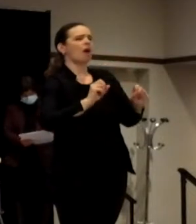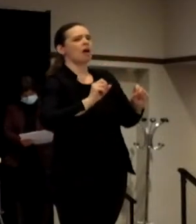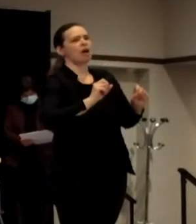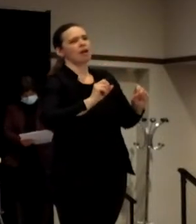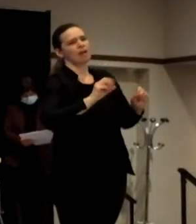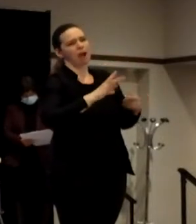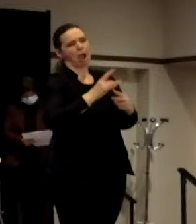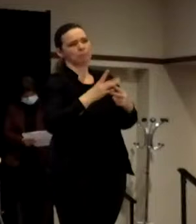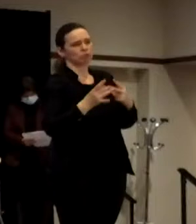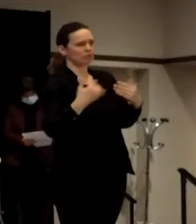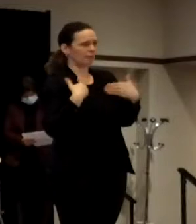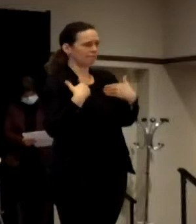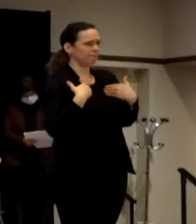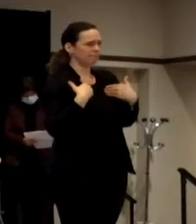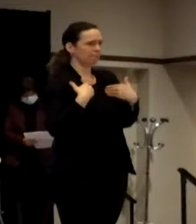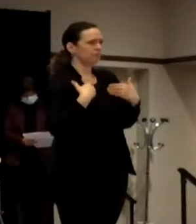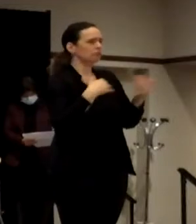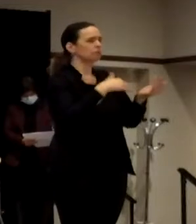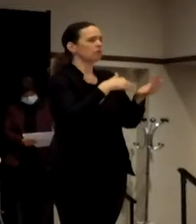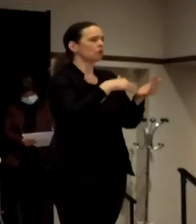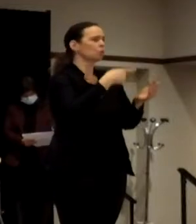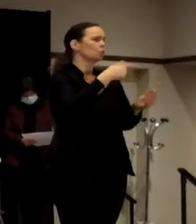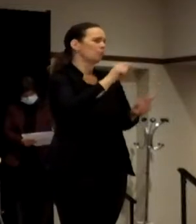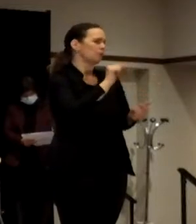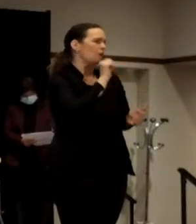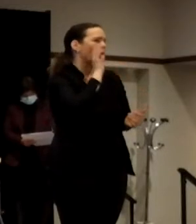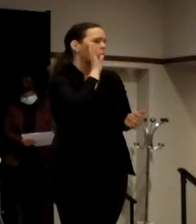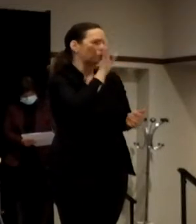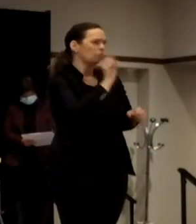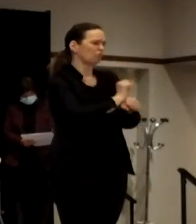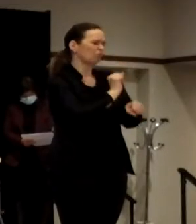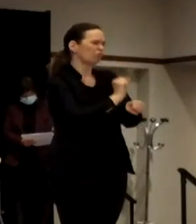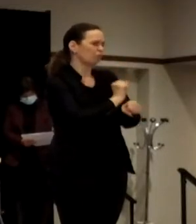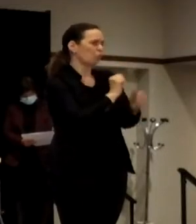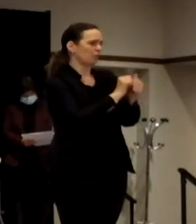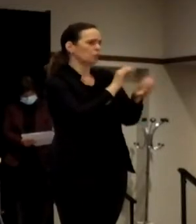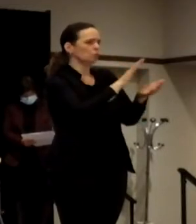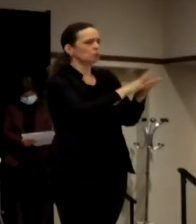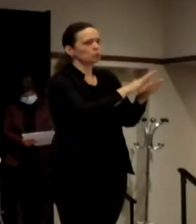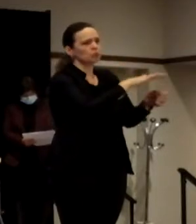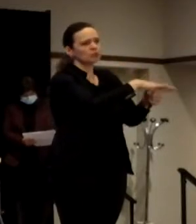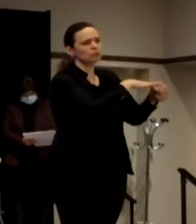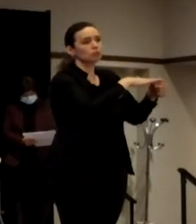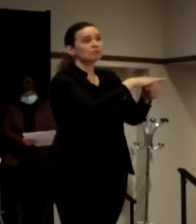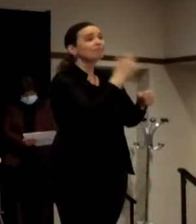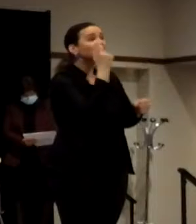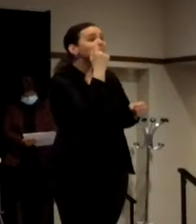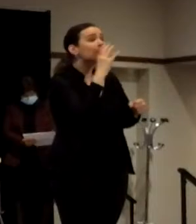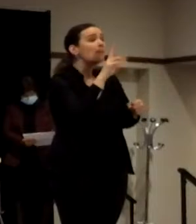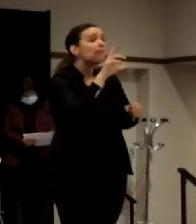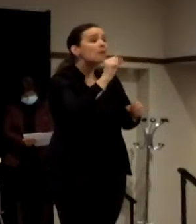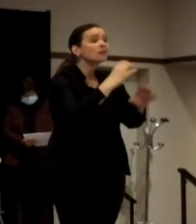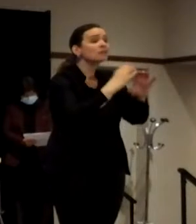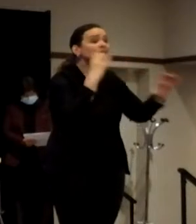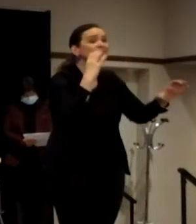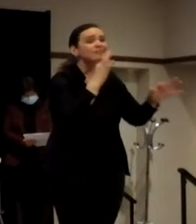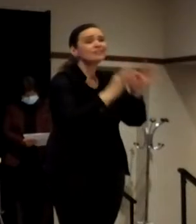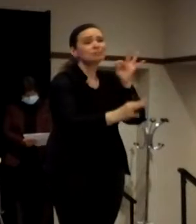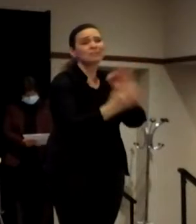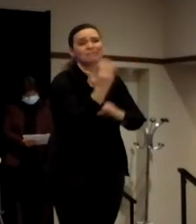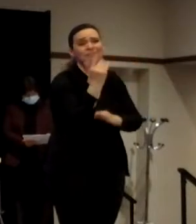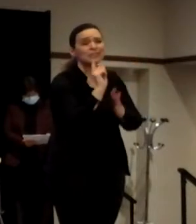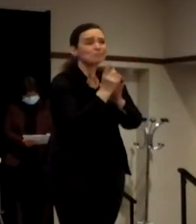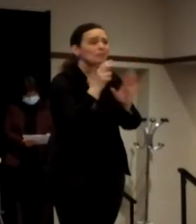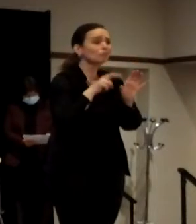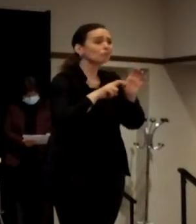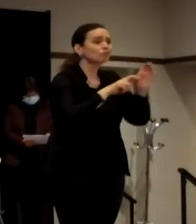will work through this with folks, but your average bus ride, I believe, is like 15 minutes. Why